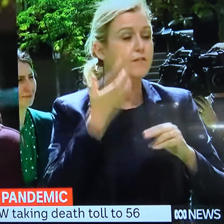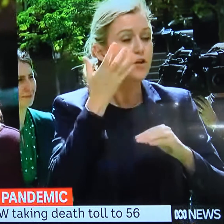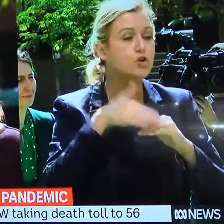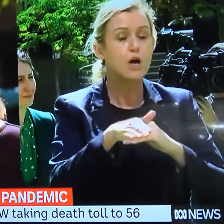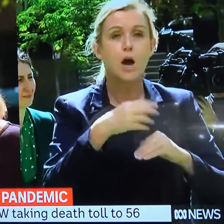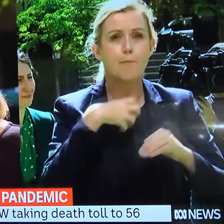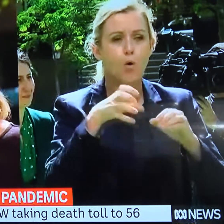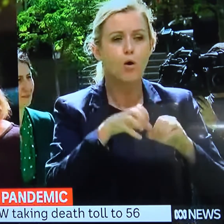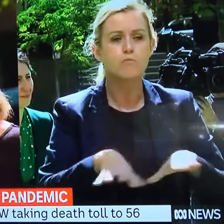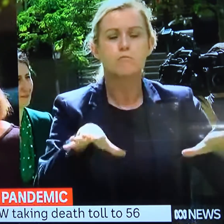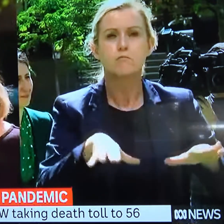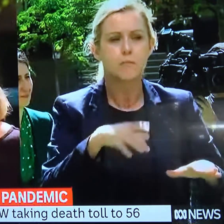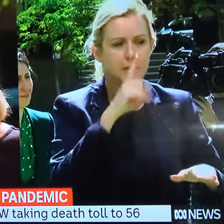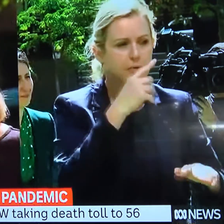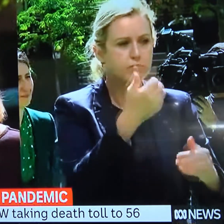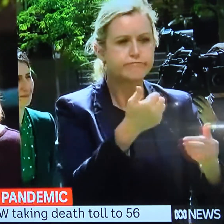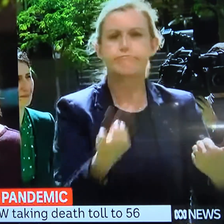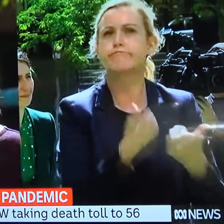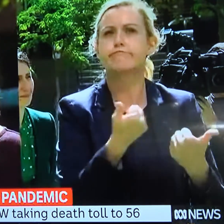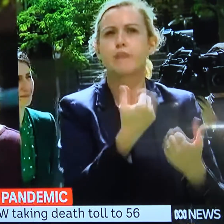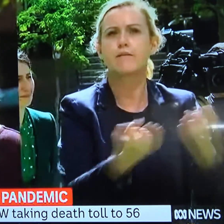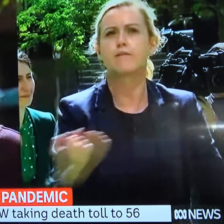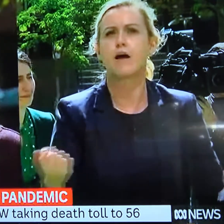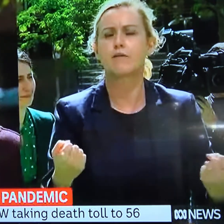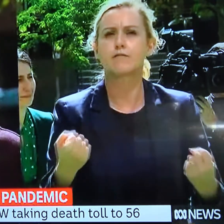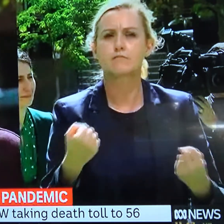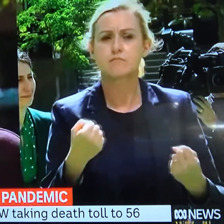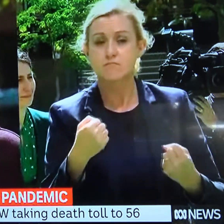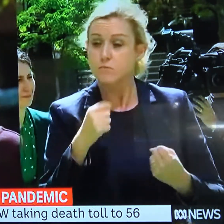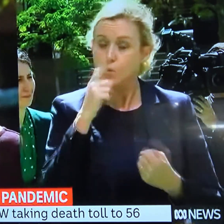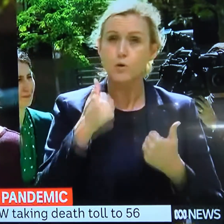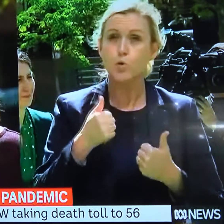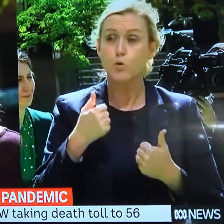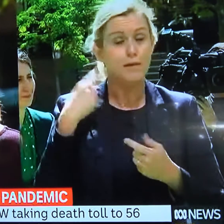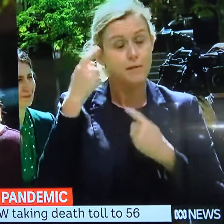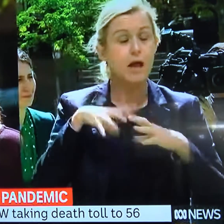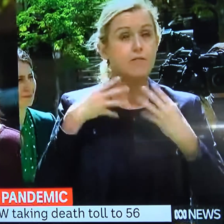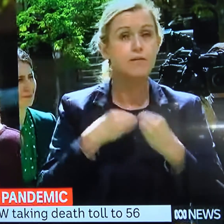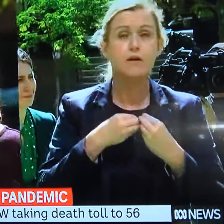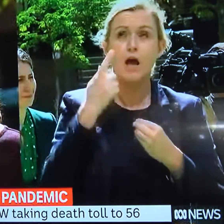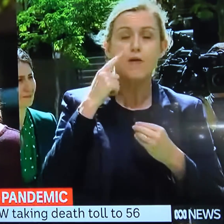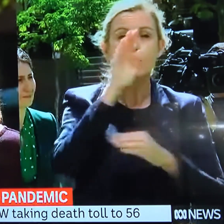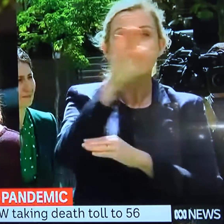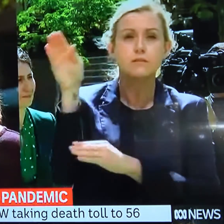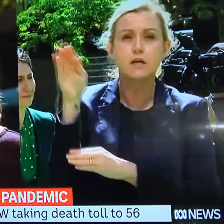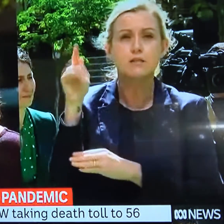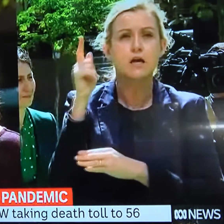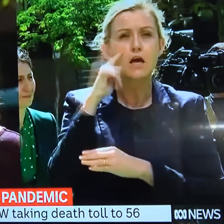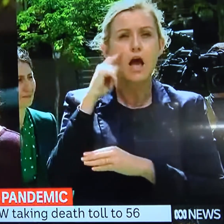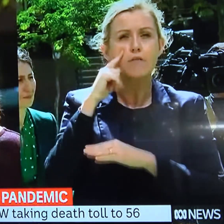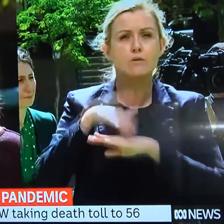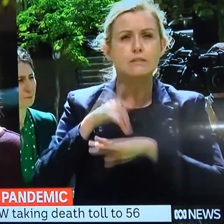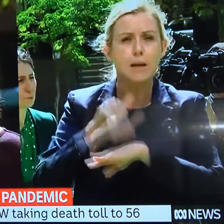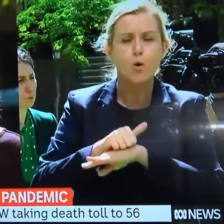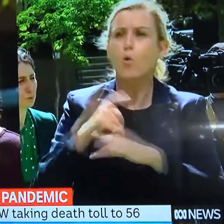cases, of course we're considering all strategies. We're looking overseas, we're looking at the Singapore